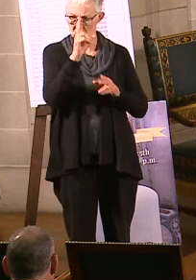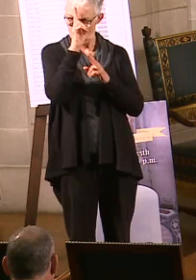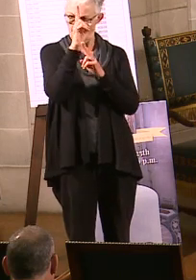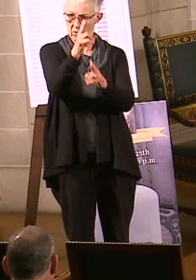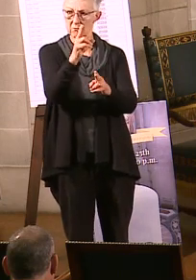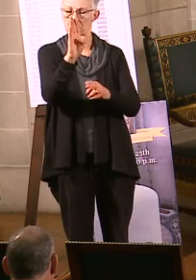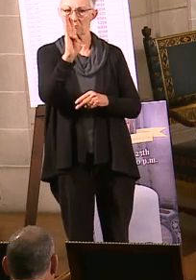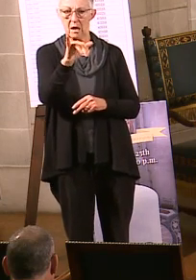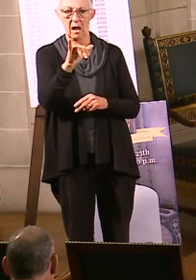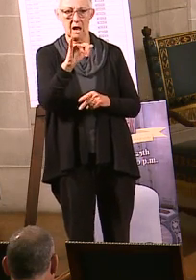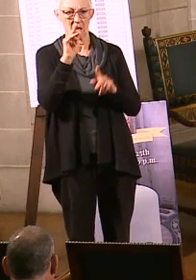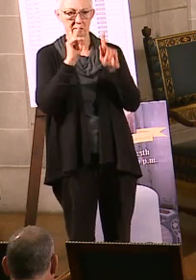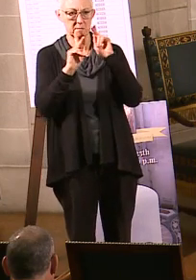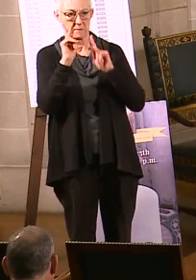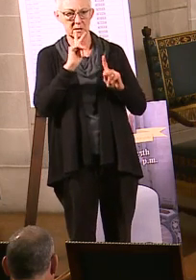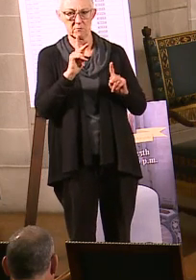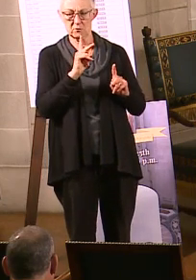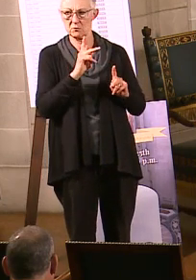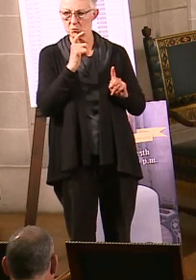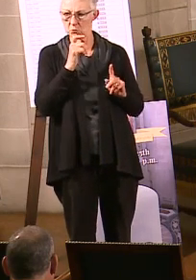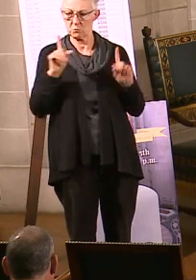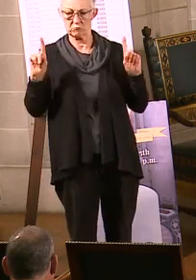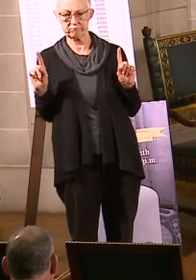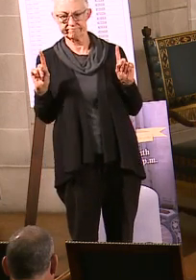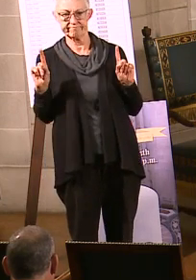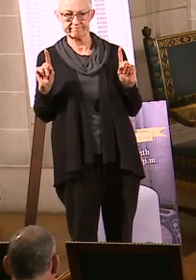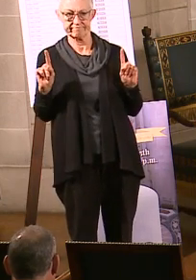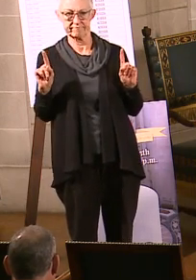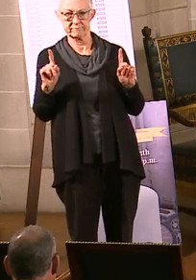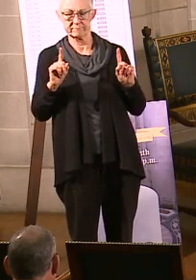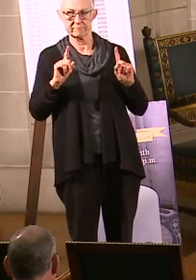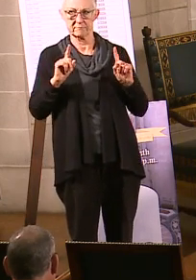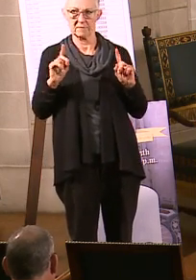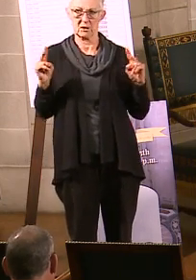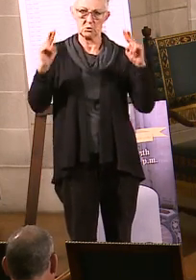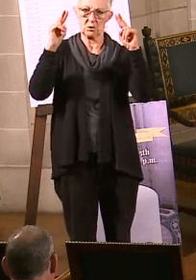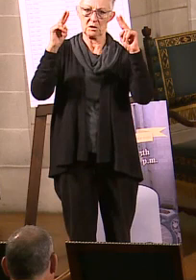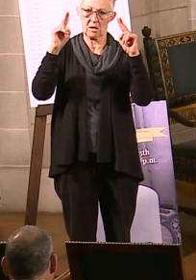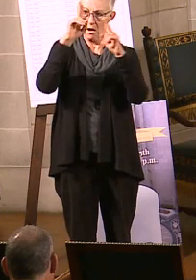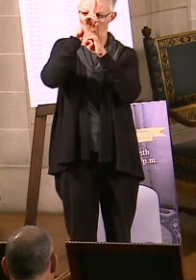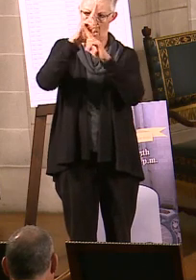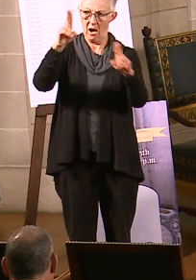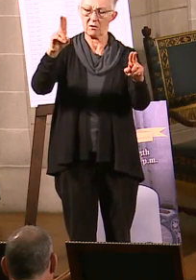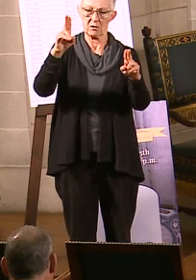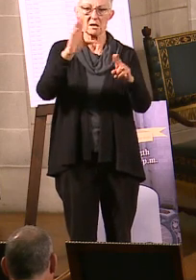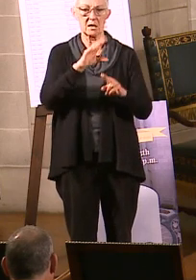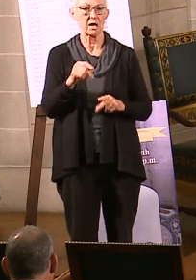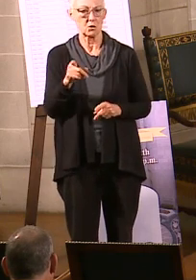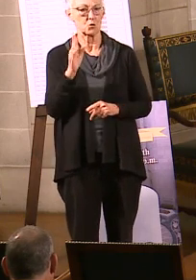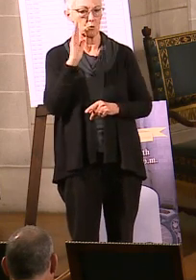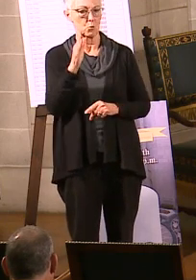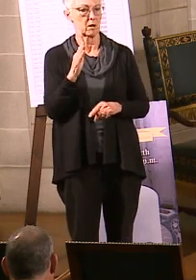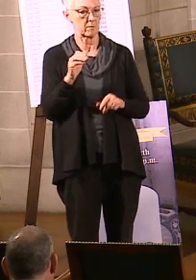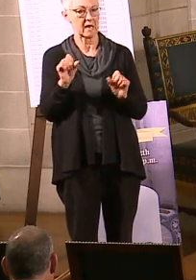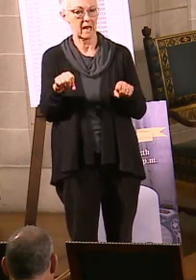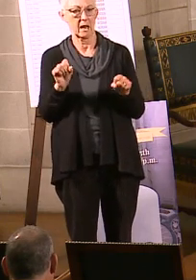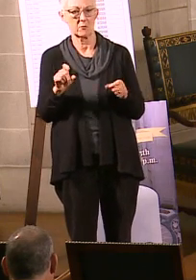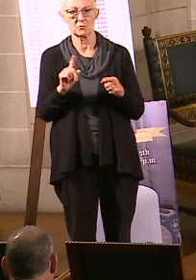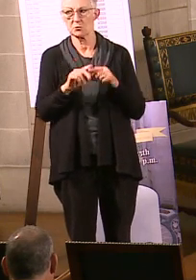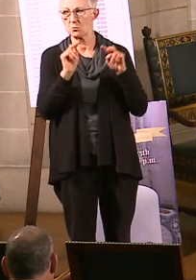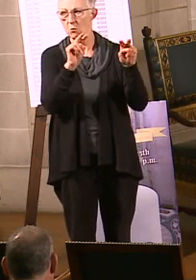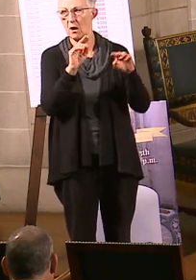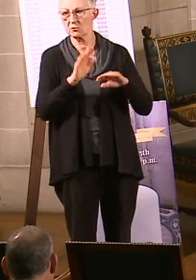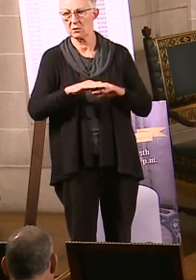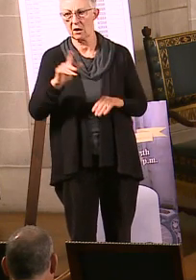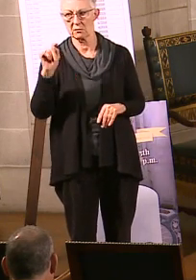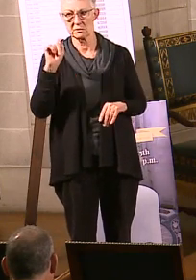honored by these sentinels, this flame that has been lit by a Gold Star family, and you're going to be able to take time out of your day to do what you